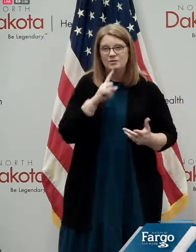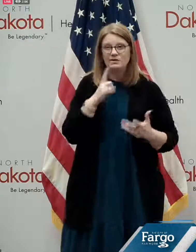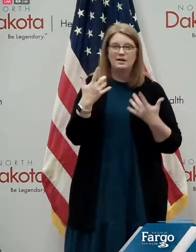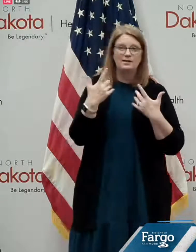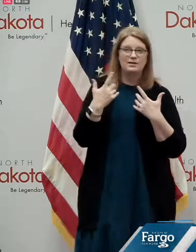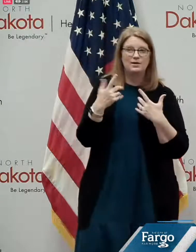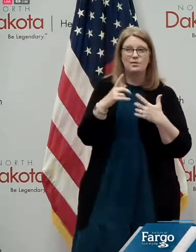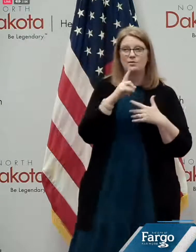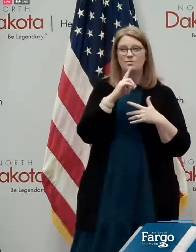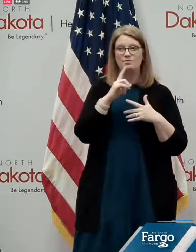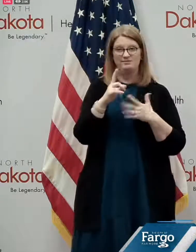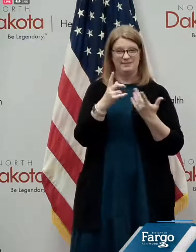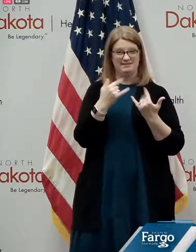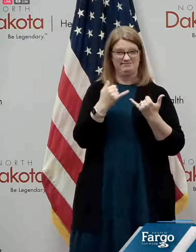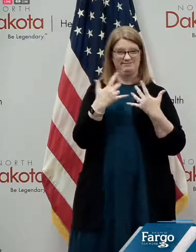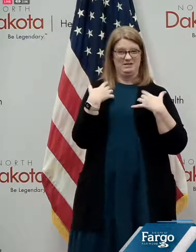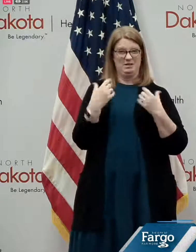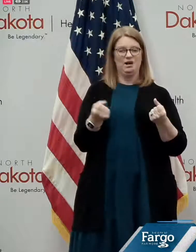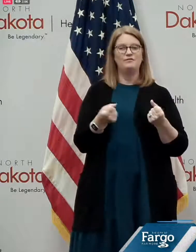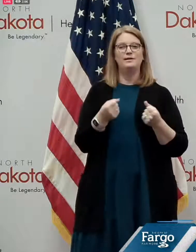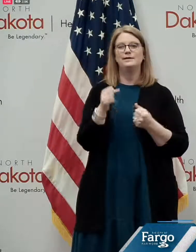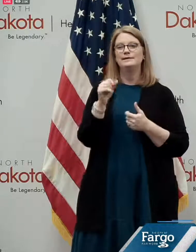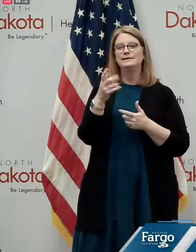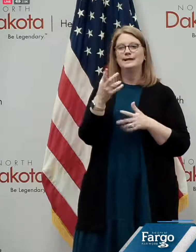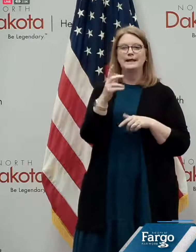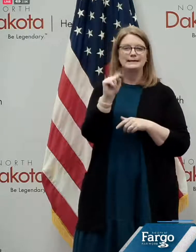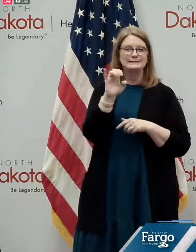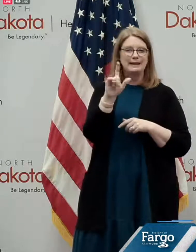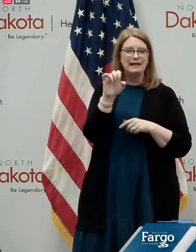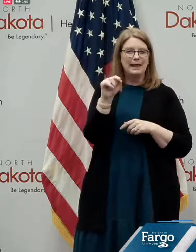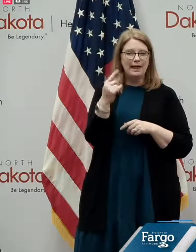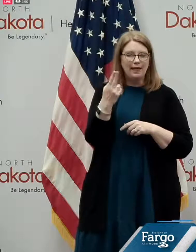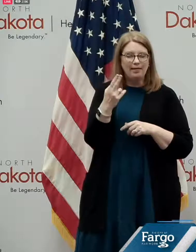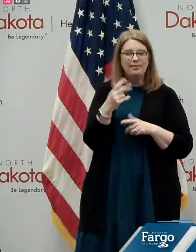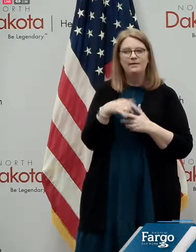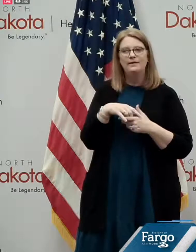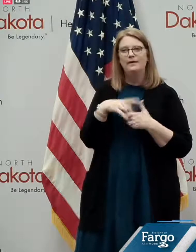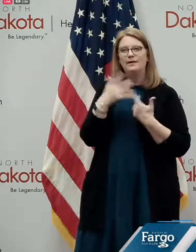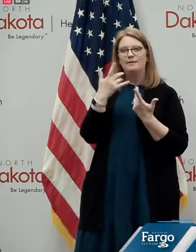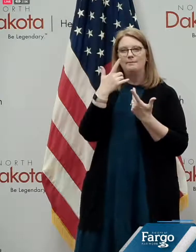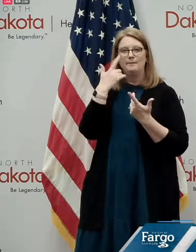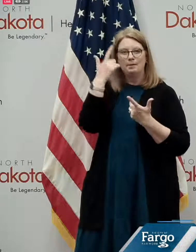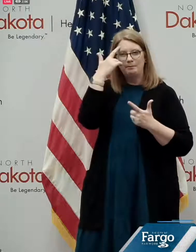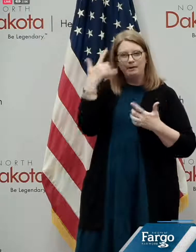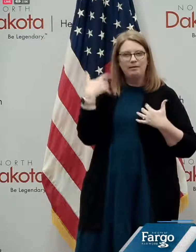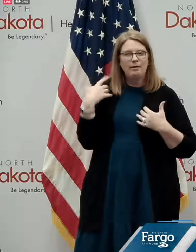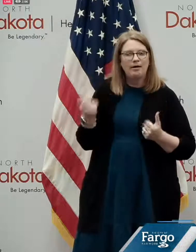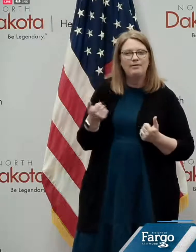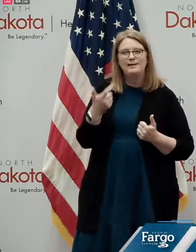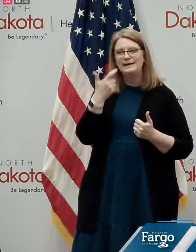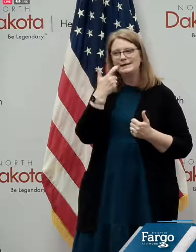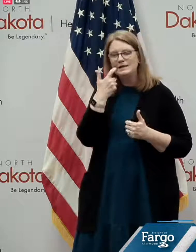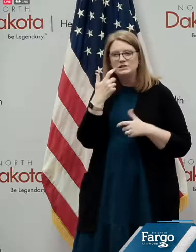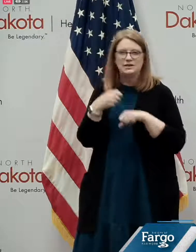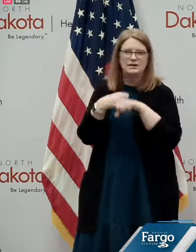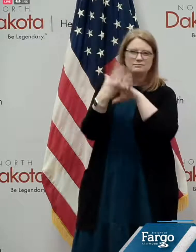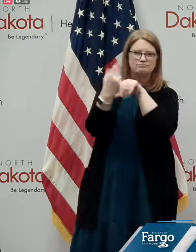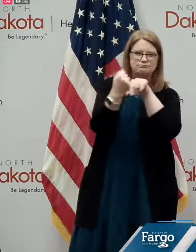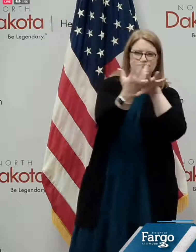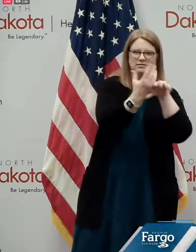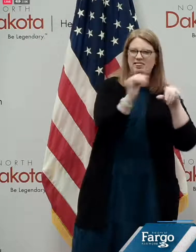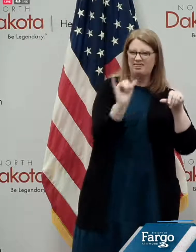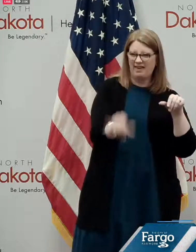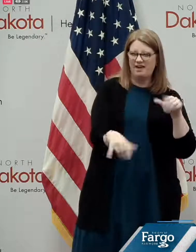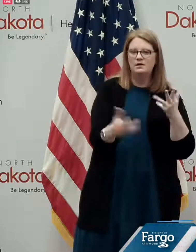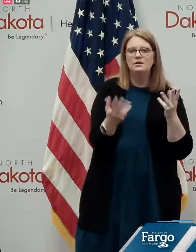support services, to telehealth, the intersection between mental health and addiction, and recovery-friendly workplaces. And to find more